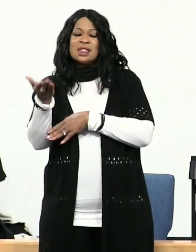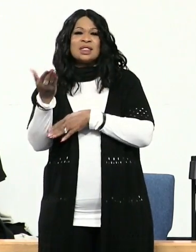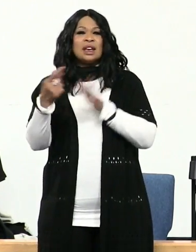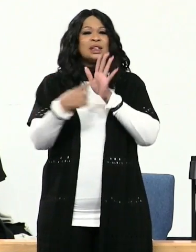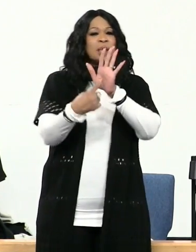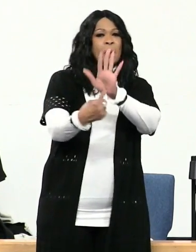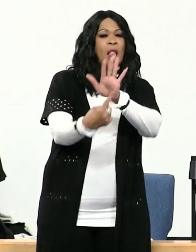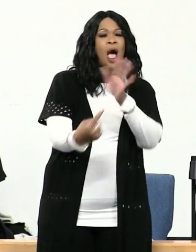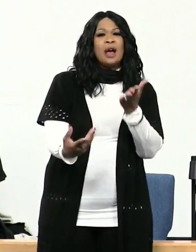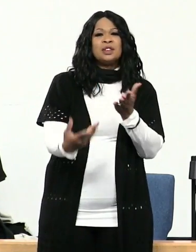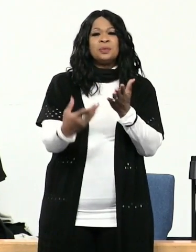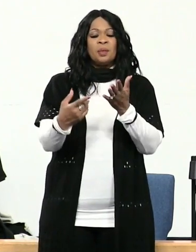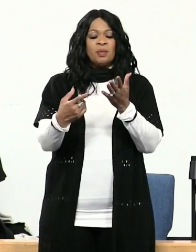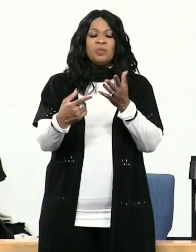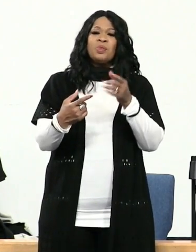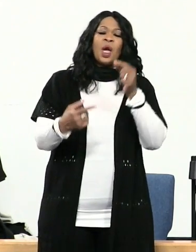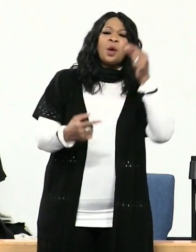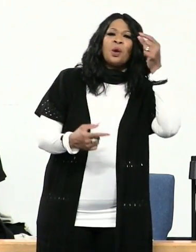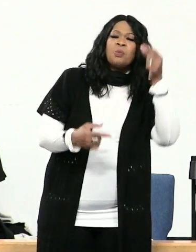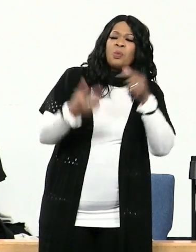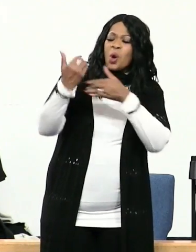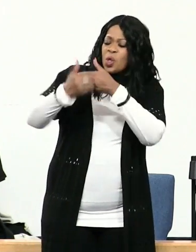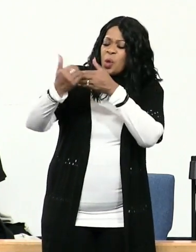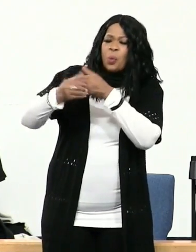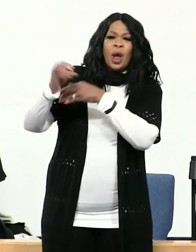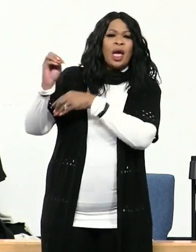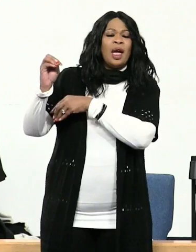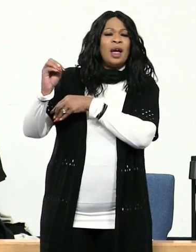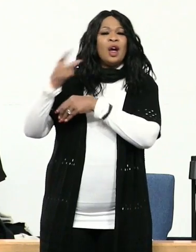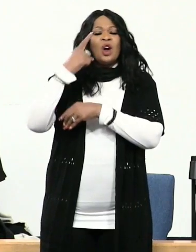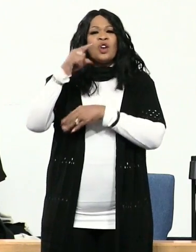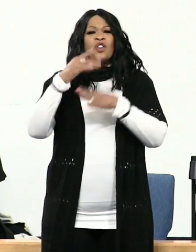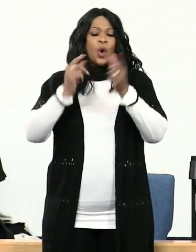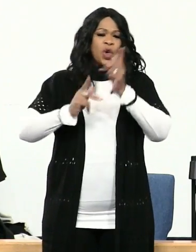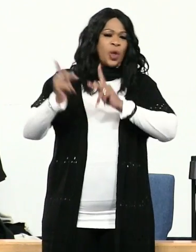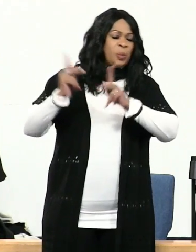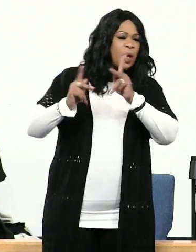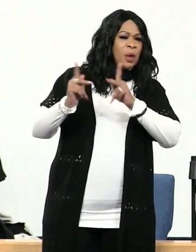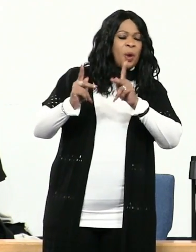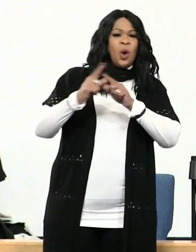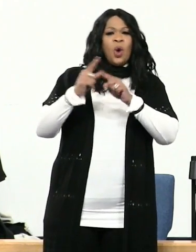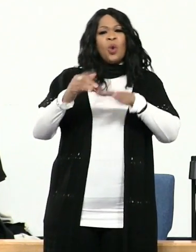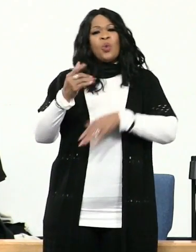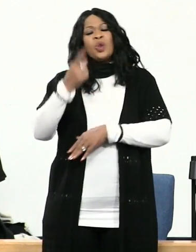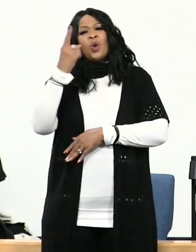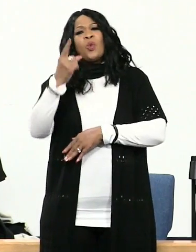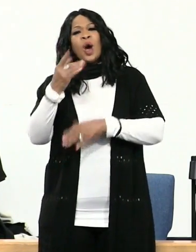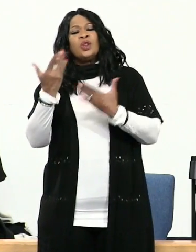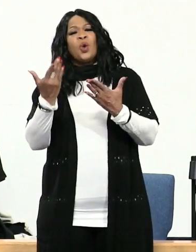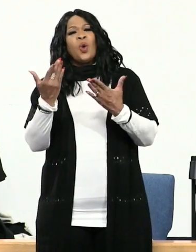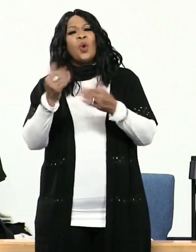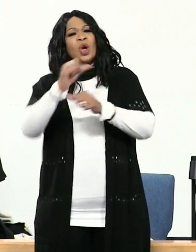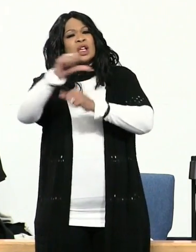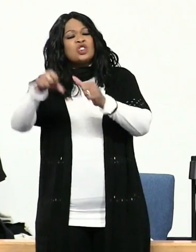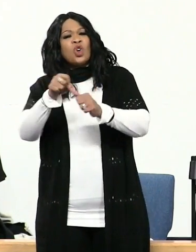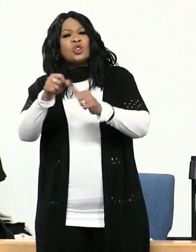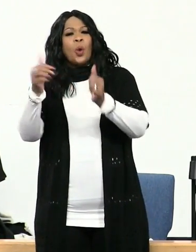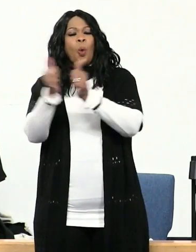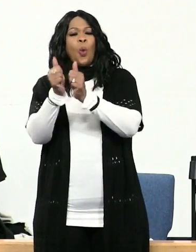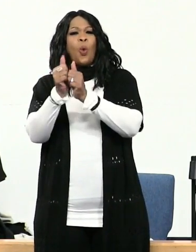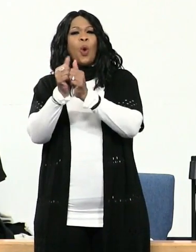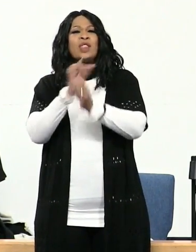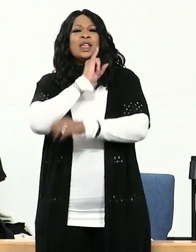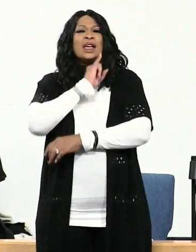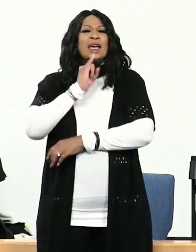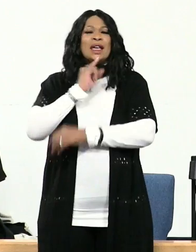The unleavened bread that was at the table was once associated with Israel's past